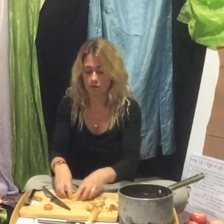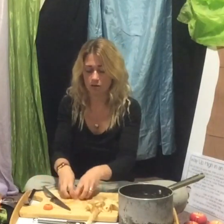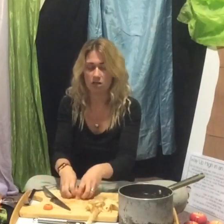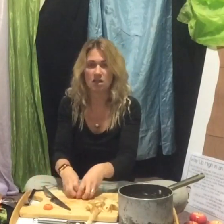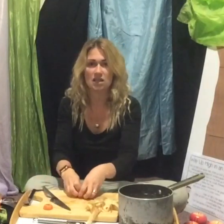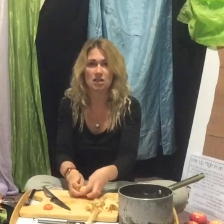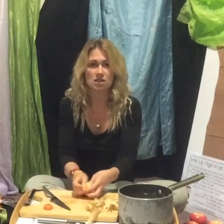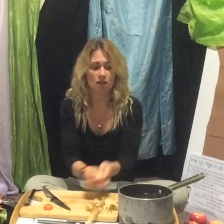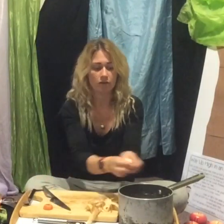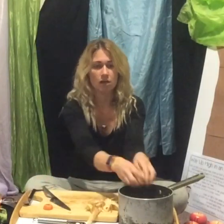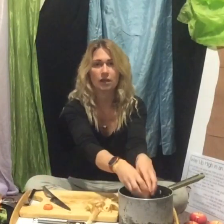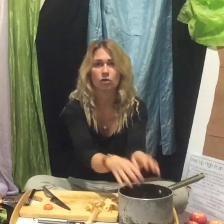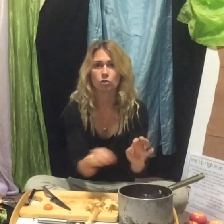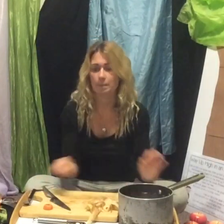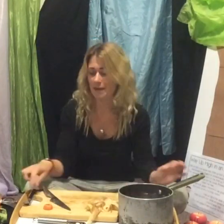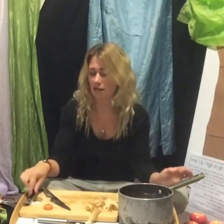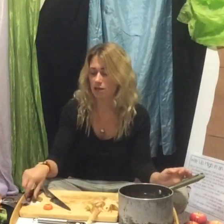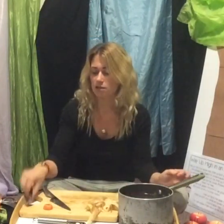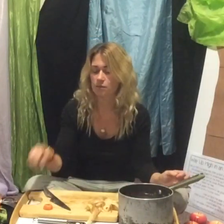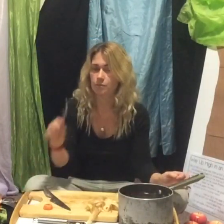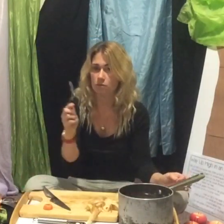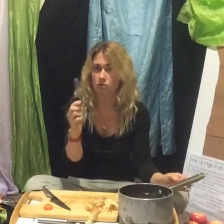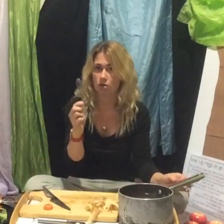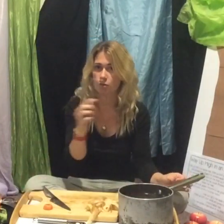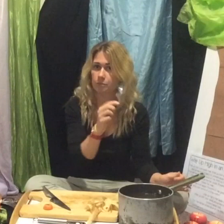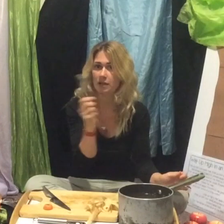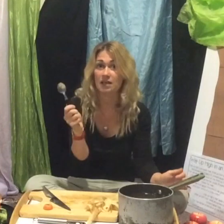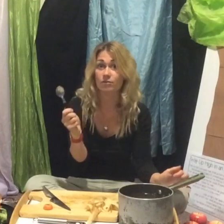it needs a really good mix. So if you're